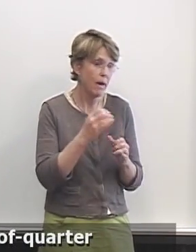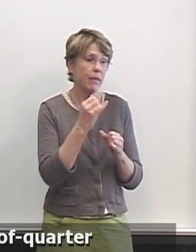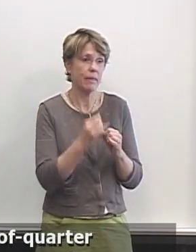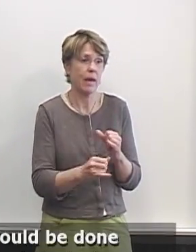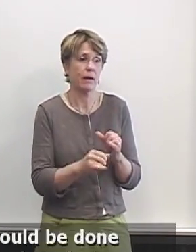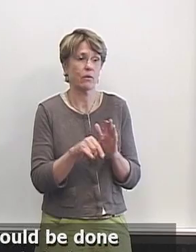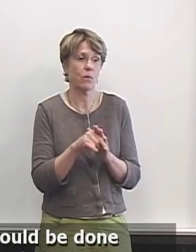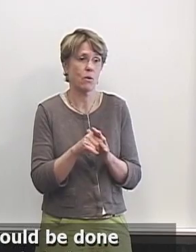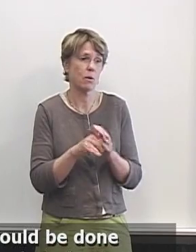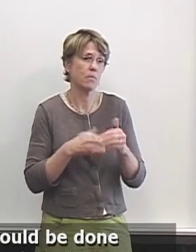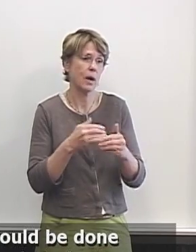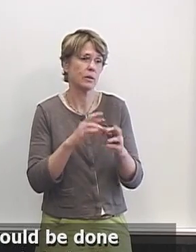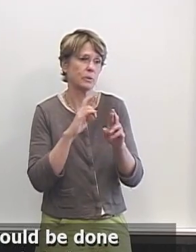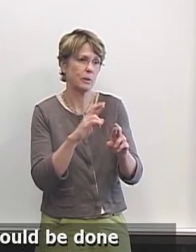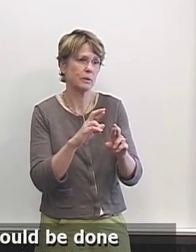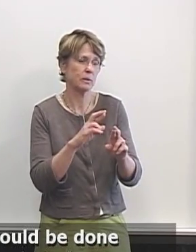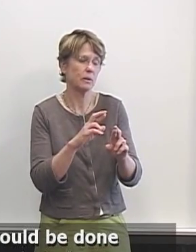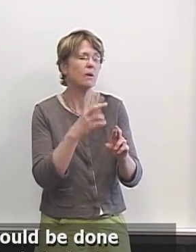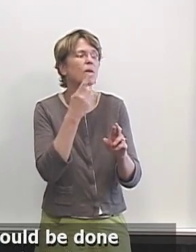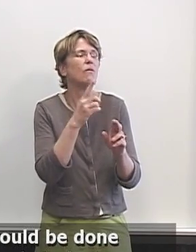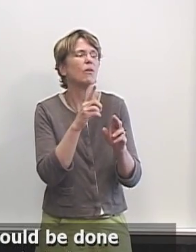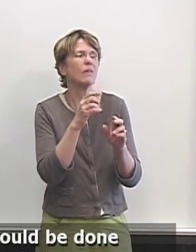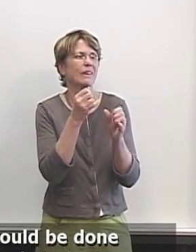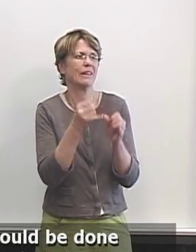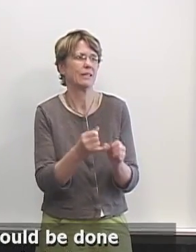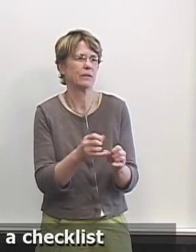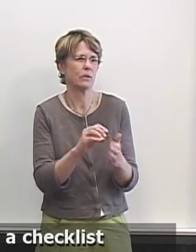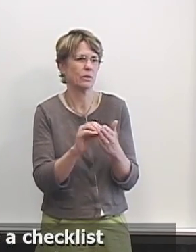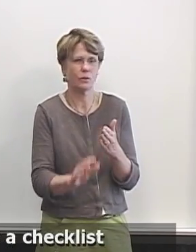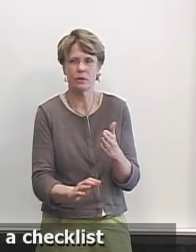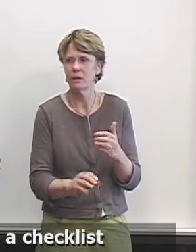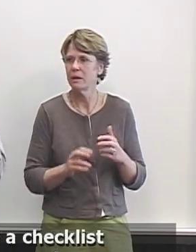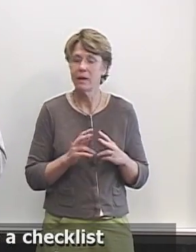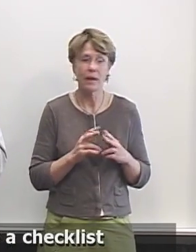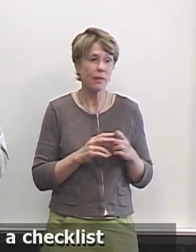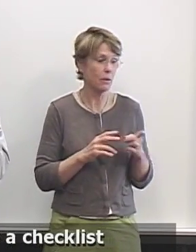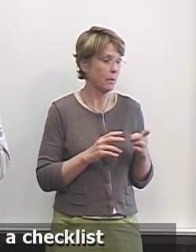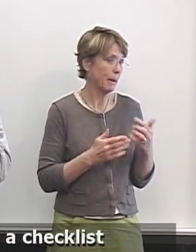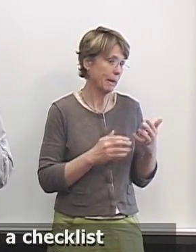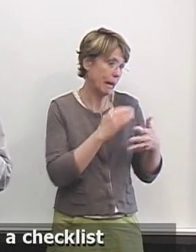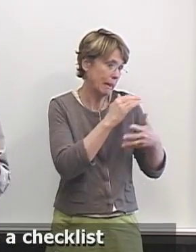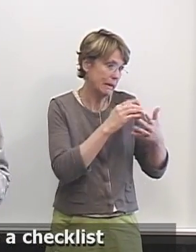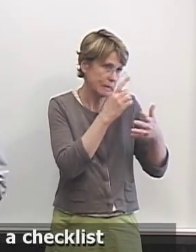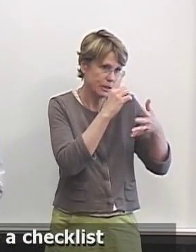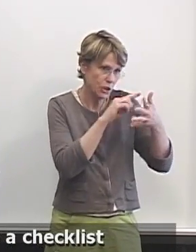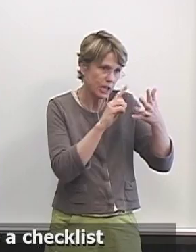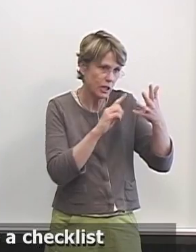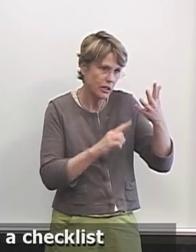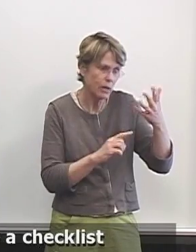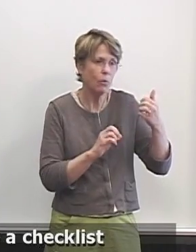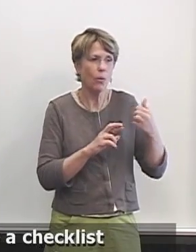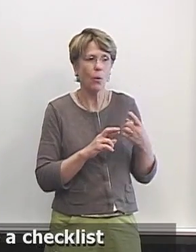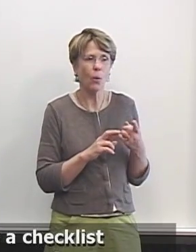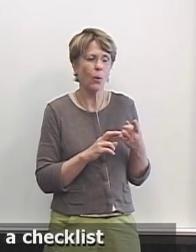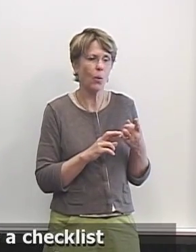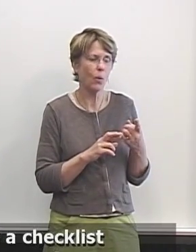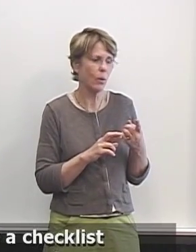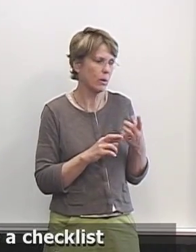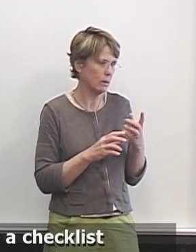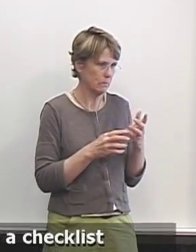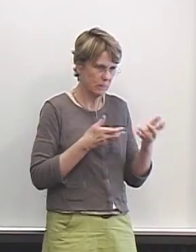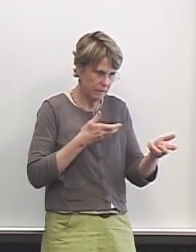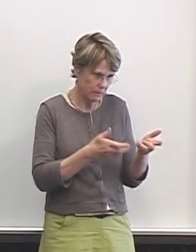progress reports. And this would be done for individual students, either as a checklist or as in discourse